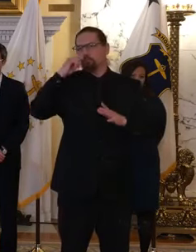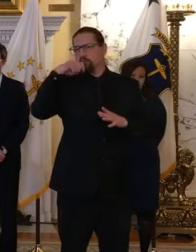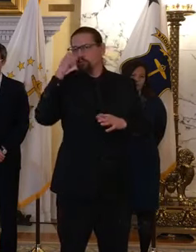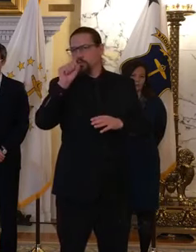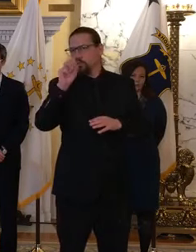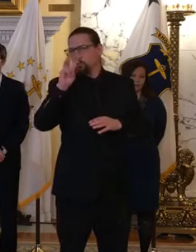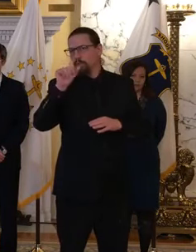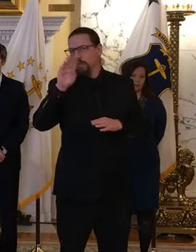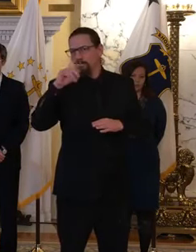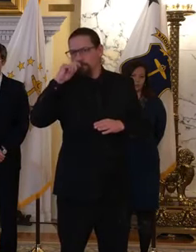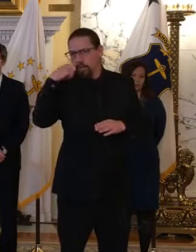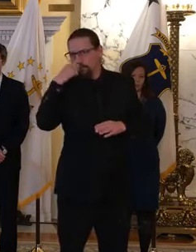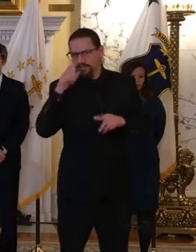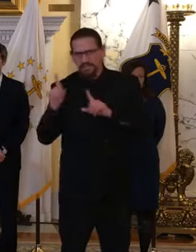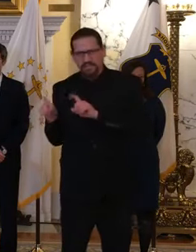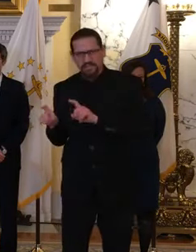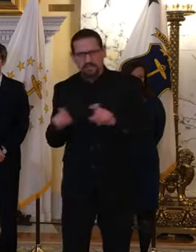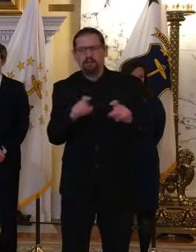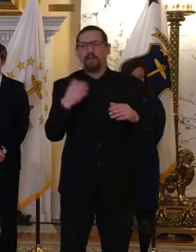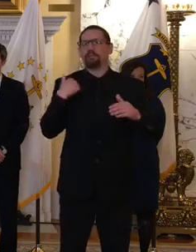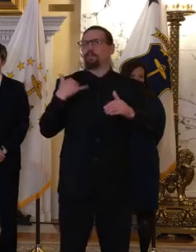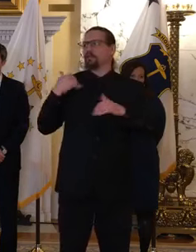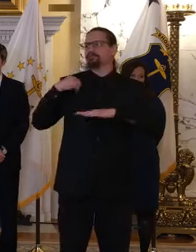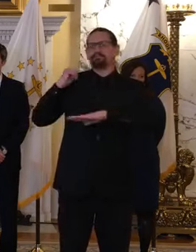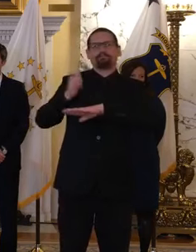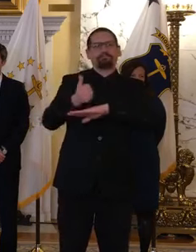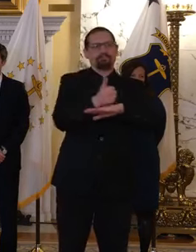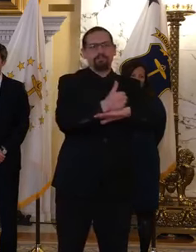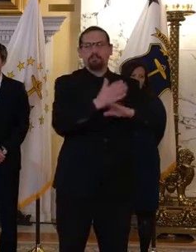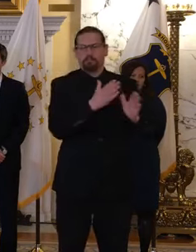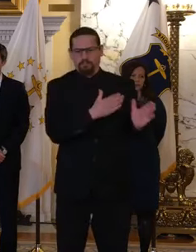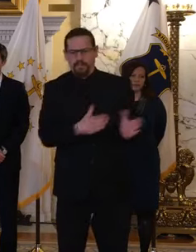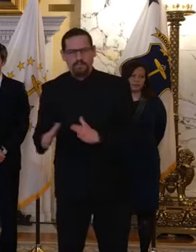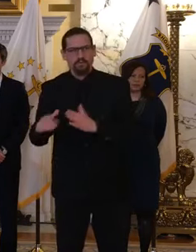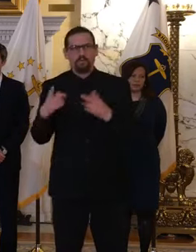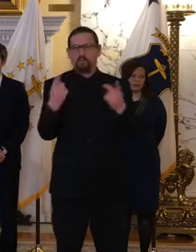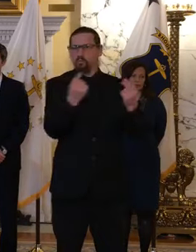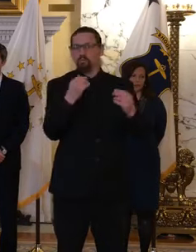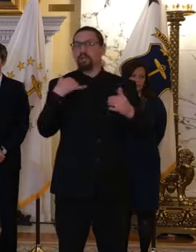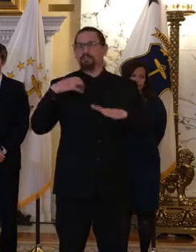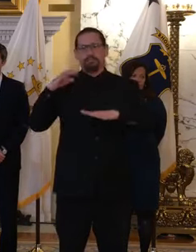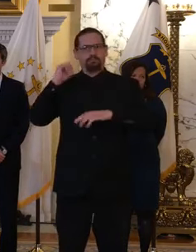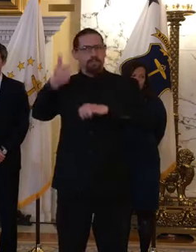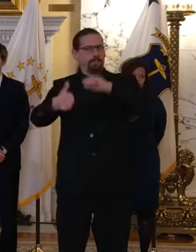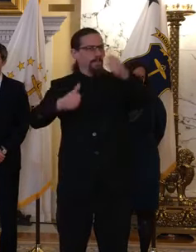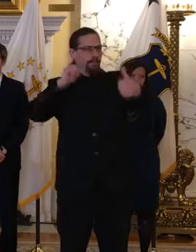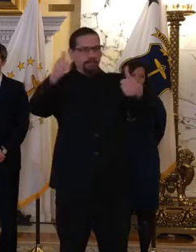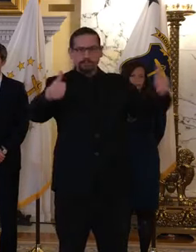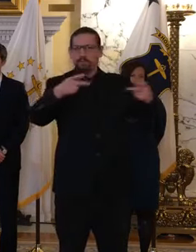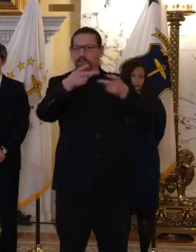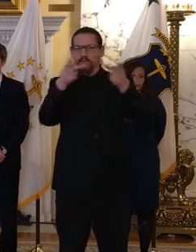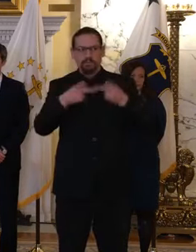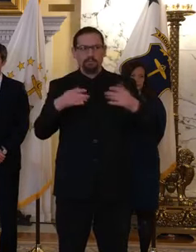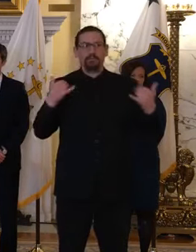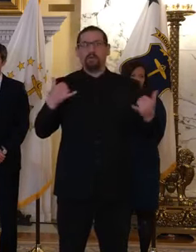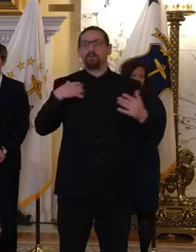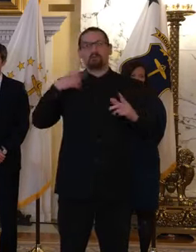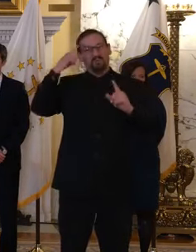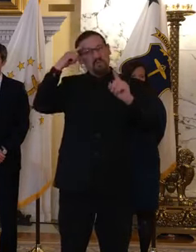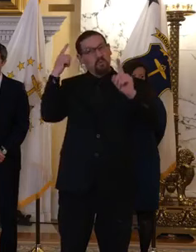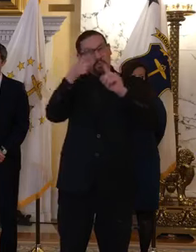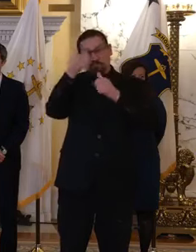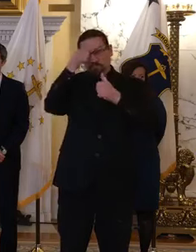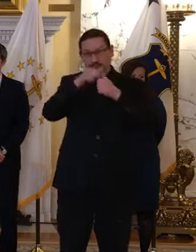trying to get us to a place, as fast as possible, where we can test at least 1,000 Rhode Islanders every